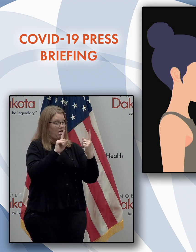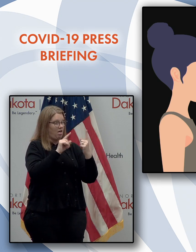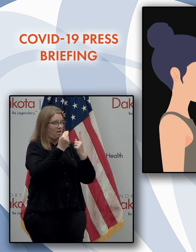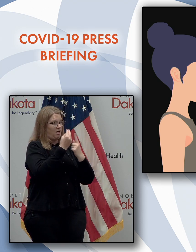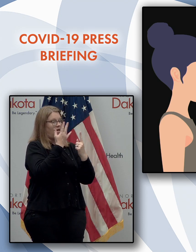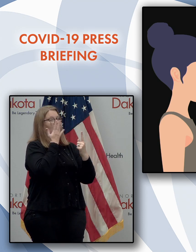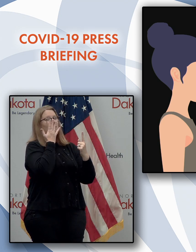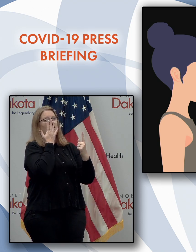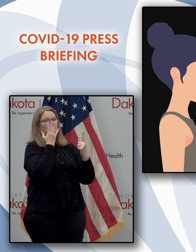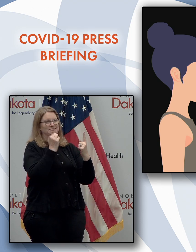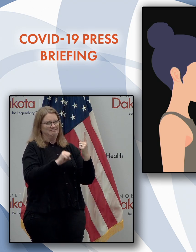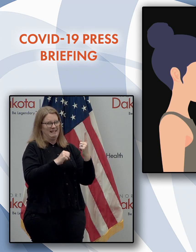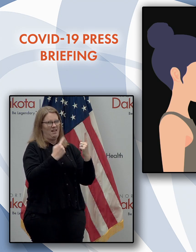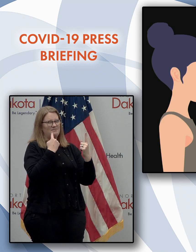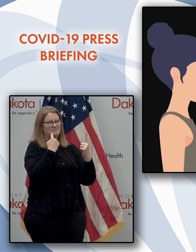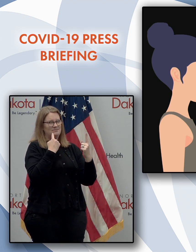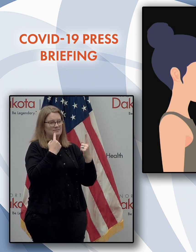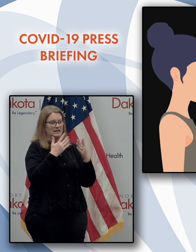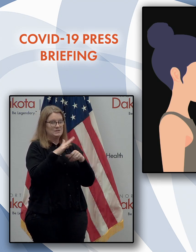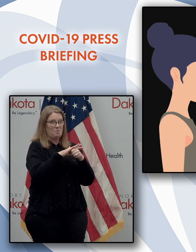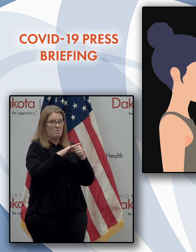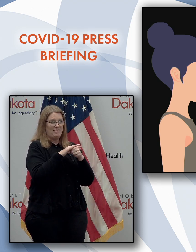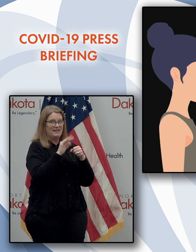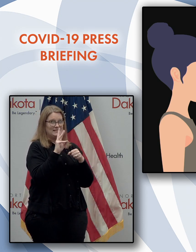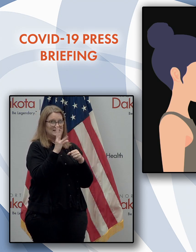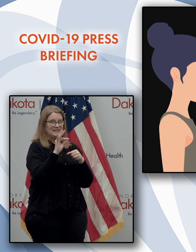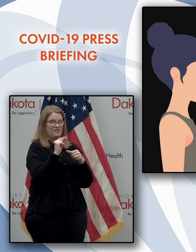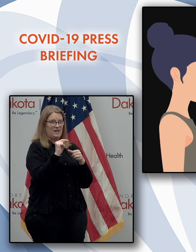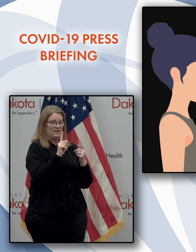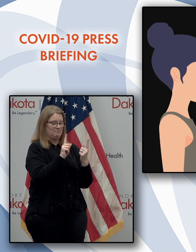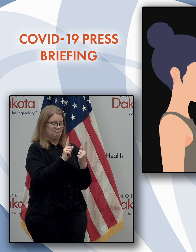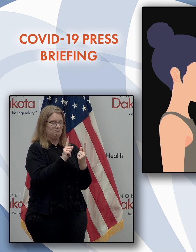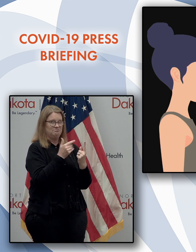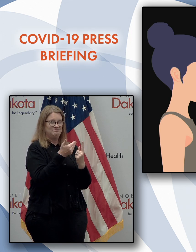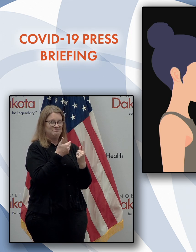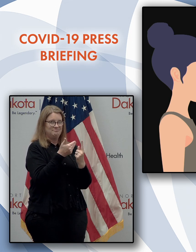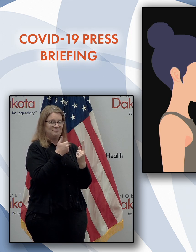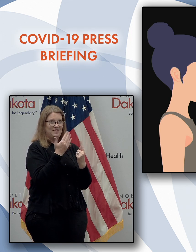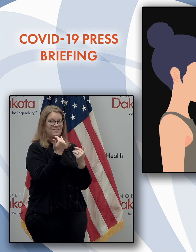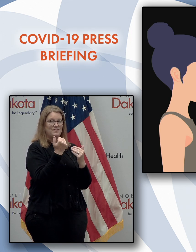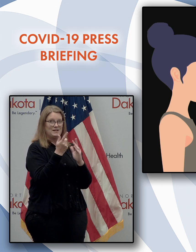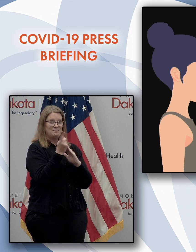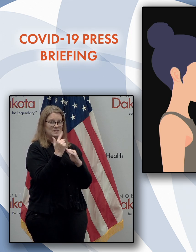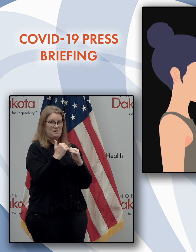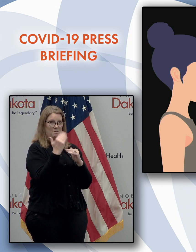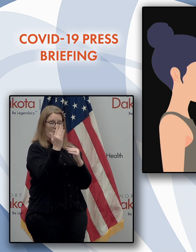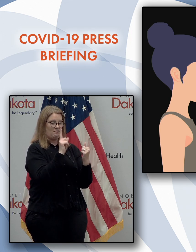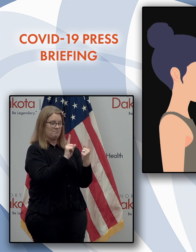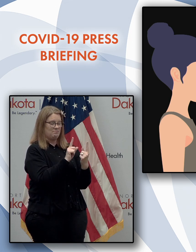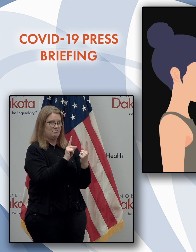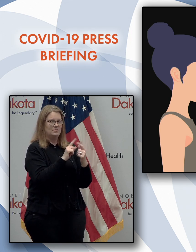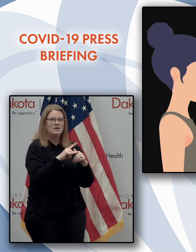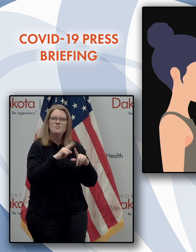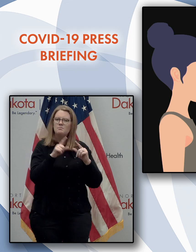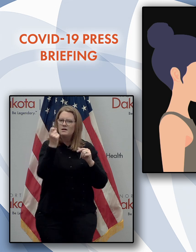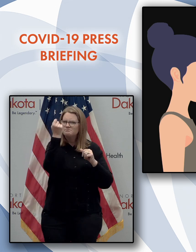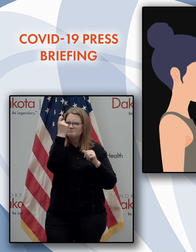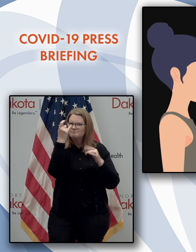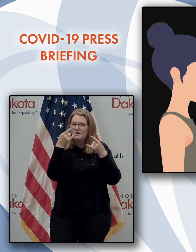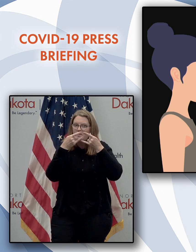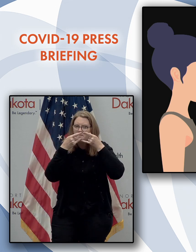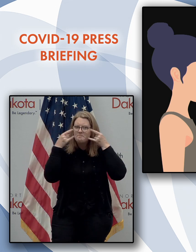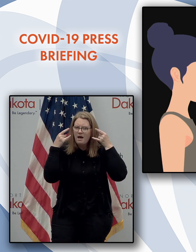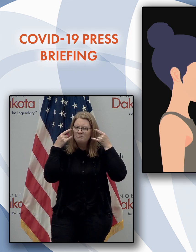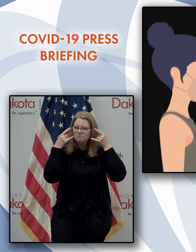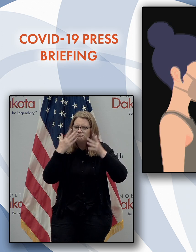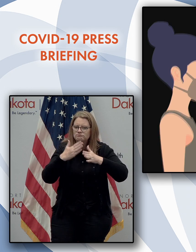as an individual within 6 feet for a period of 15 minutes or more. Masks help us prevent this spread